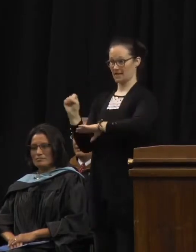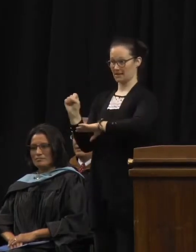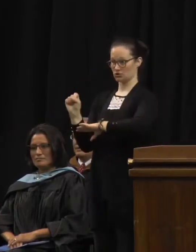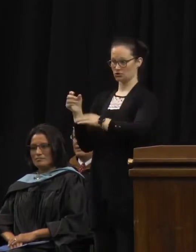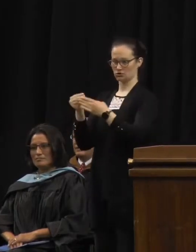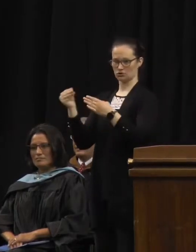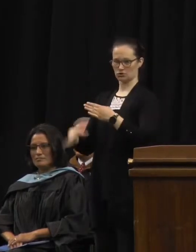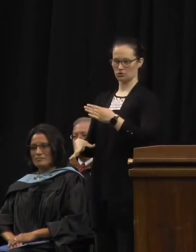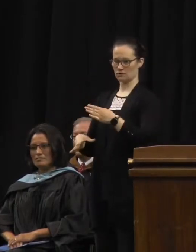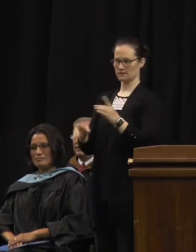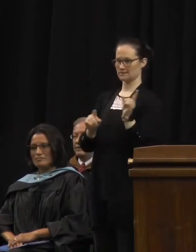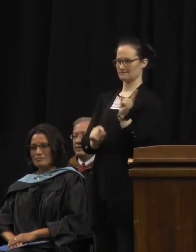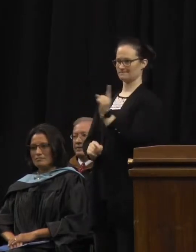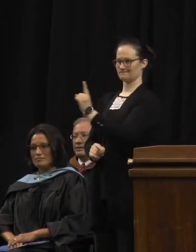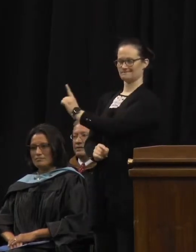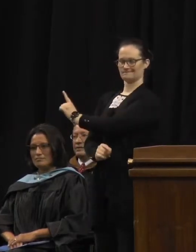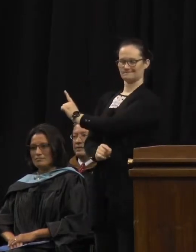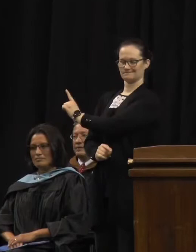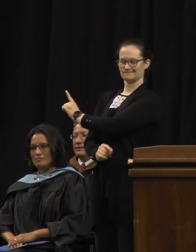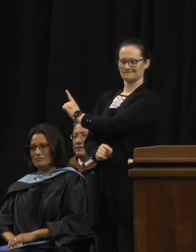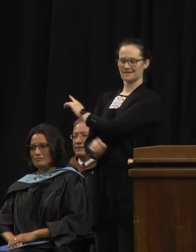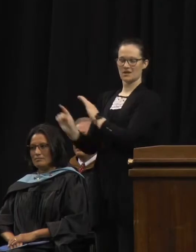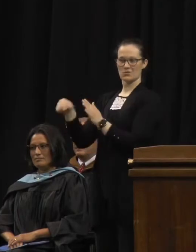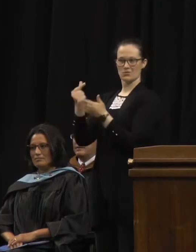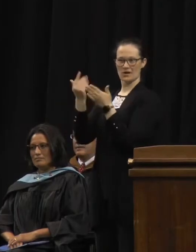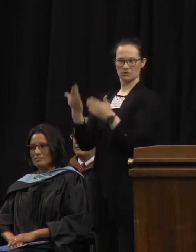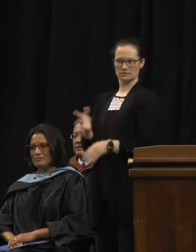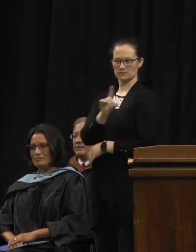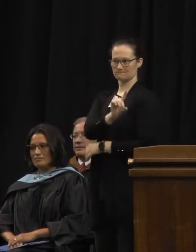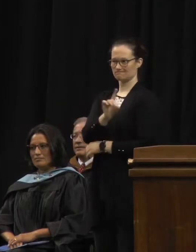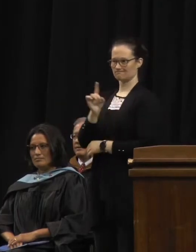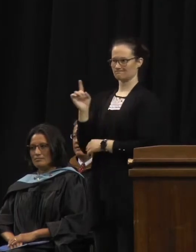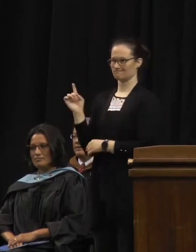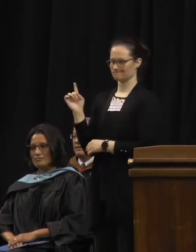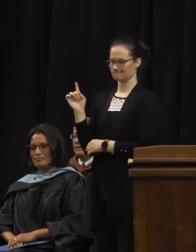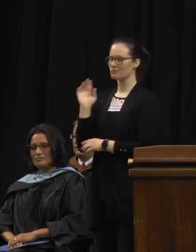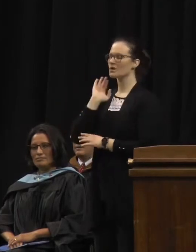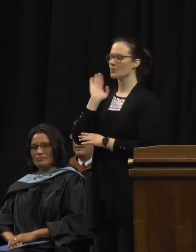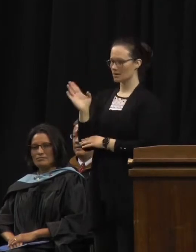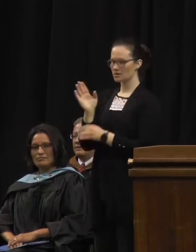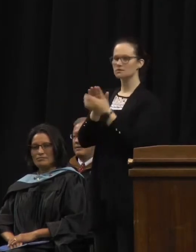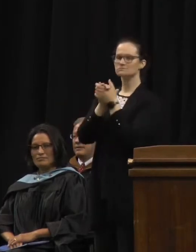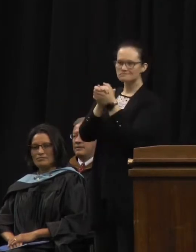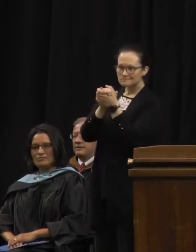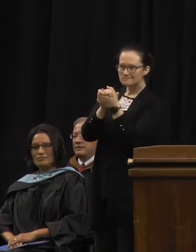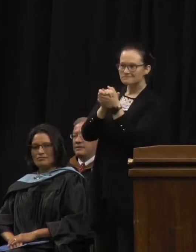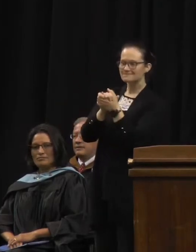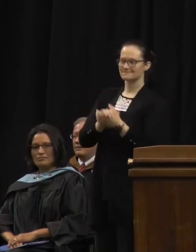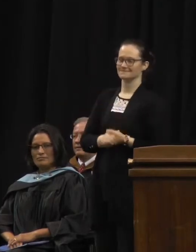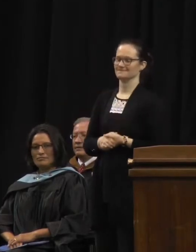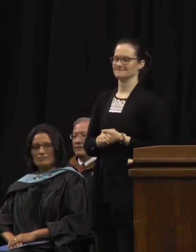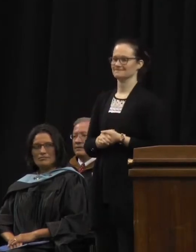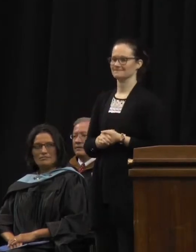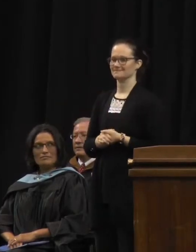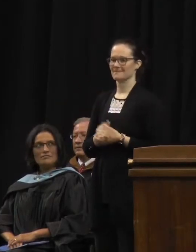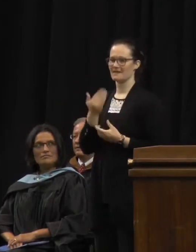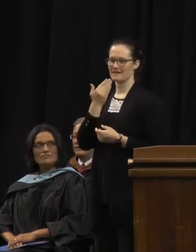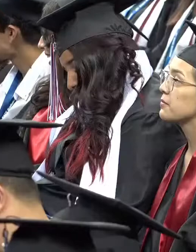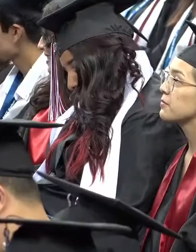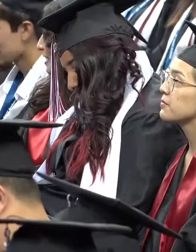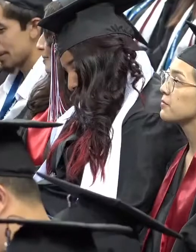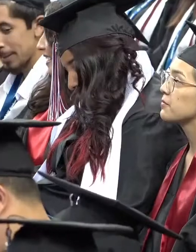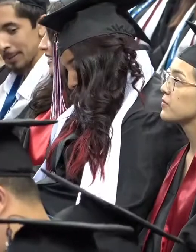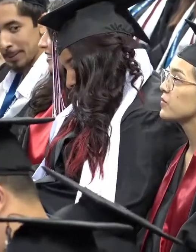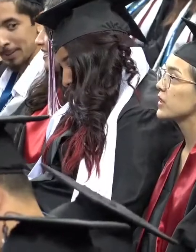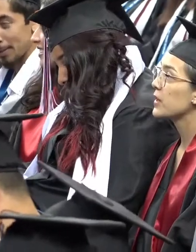cross, and as the graduates cross the stage, we will congratulate them. Thank you for